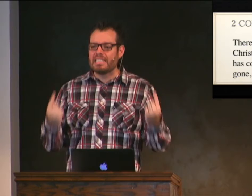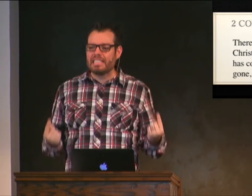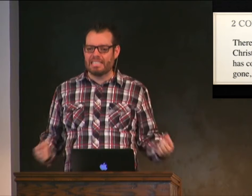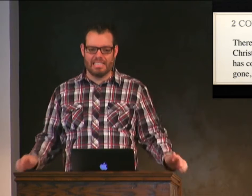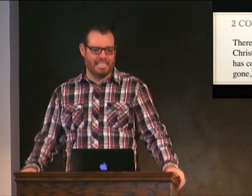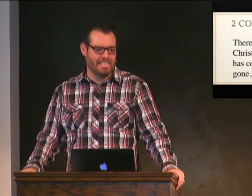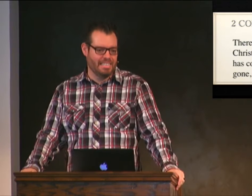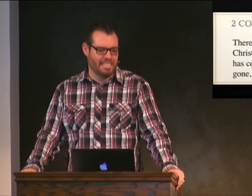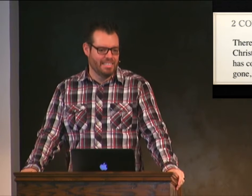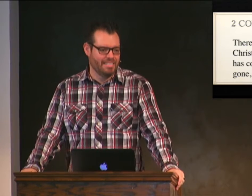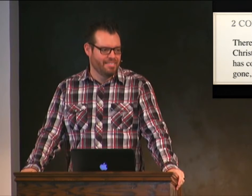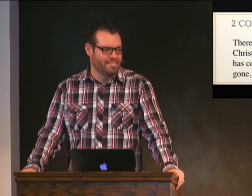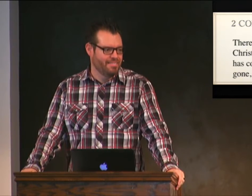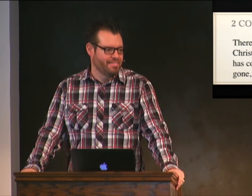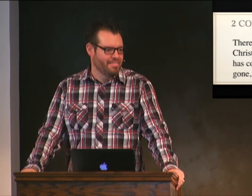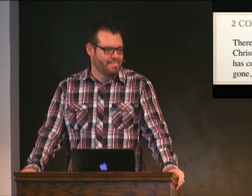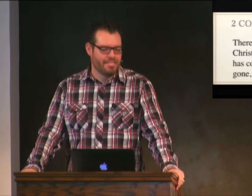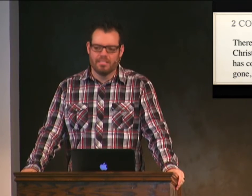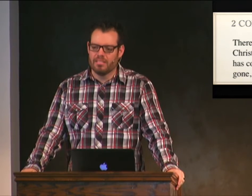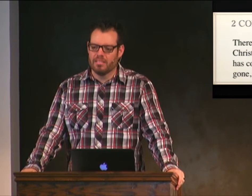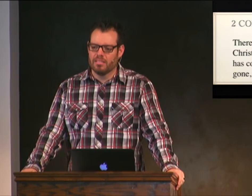All these sins.